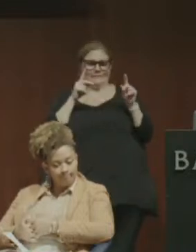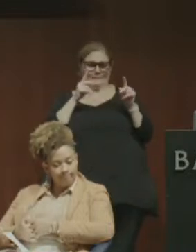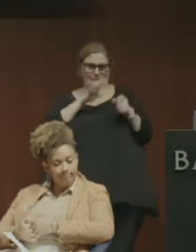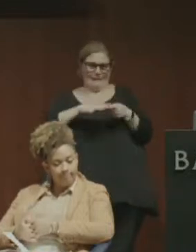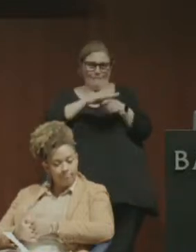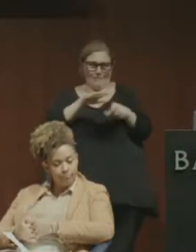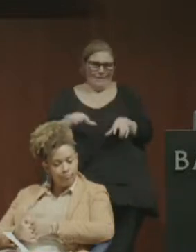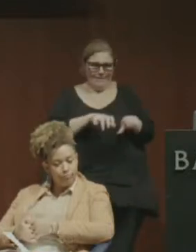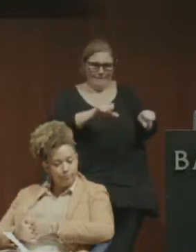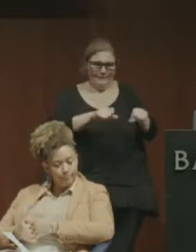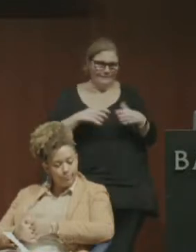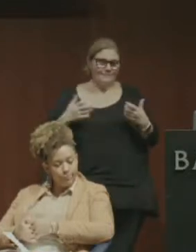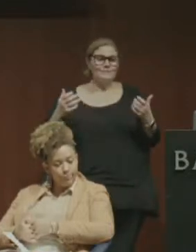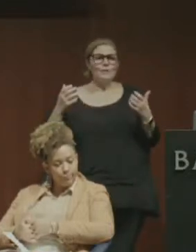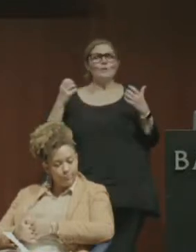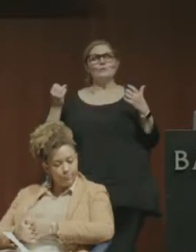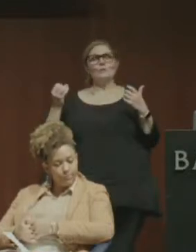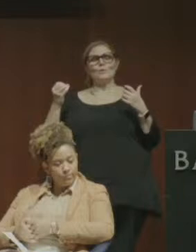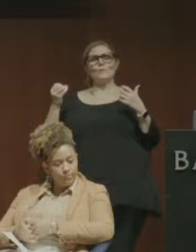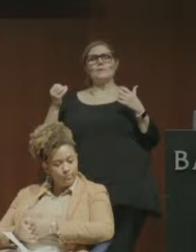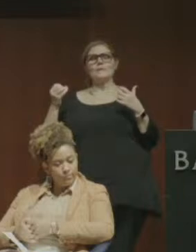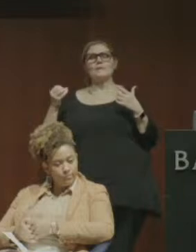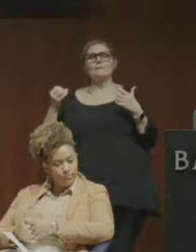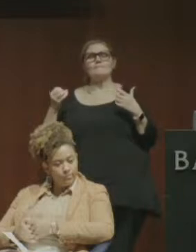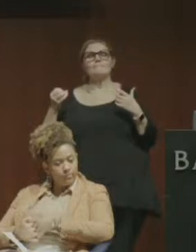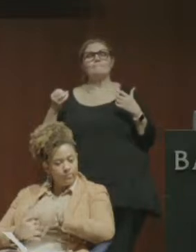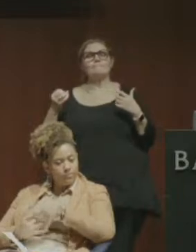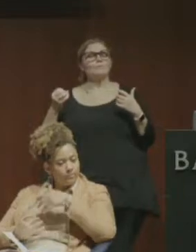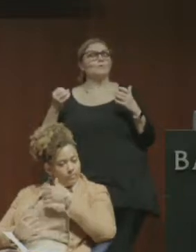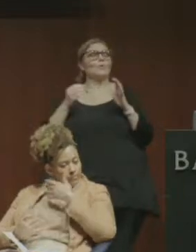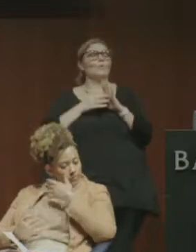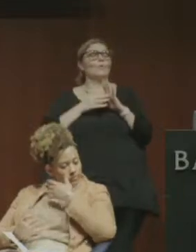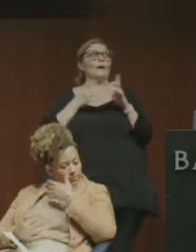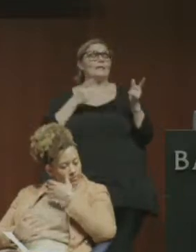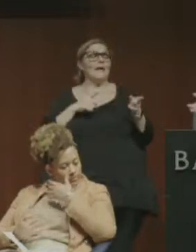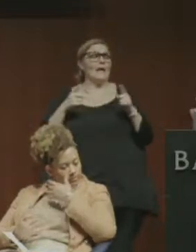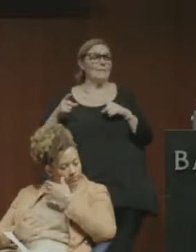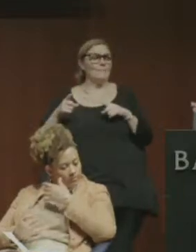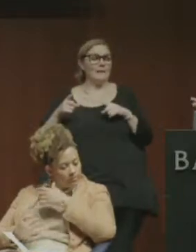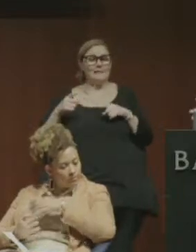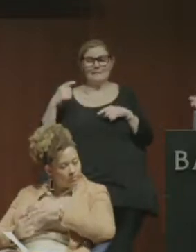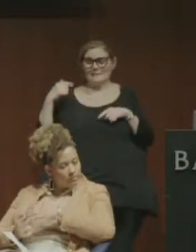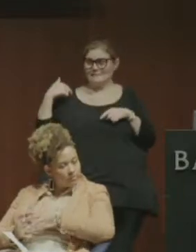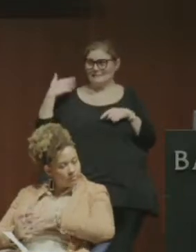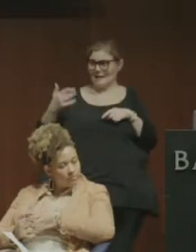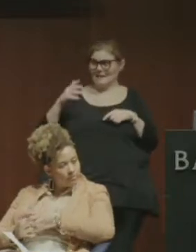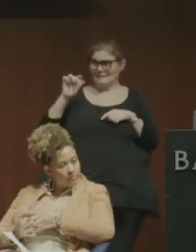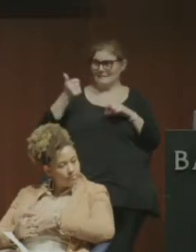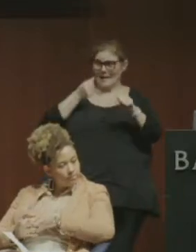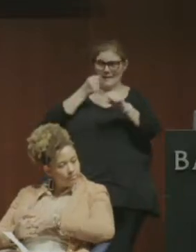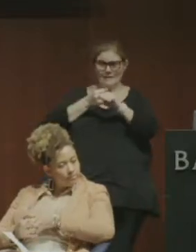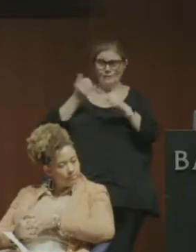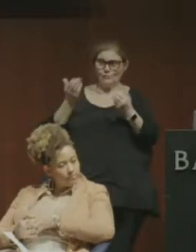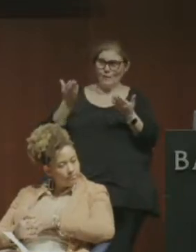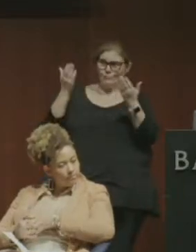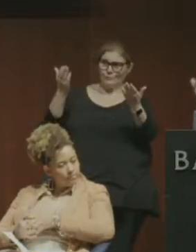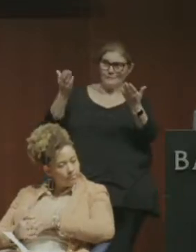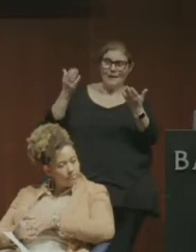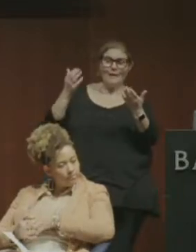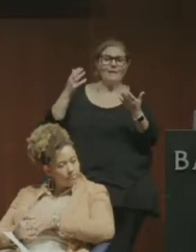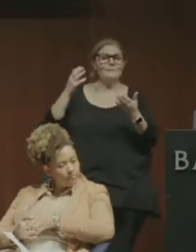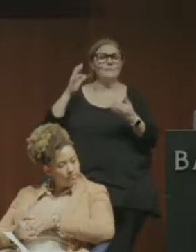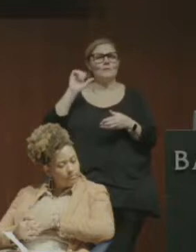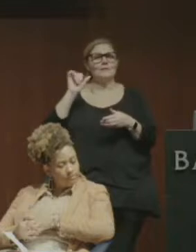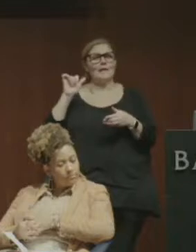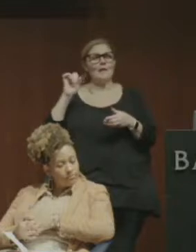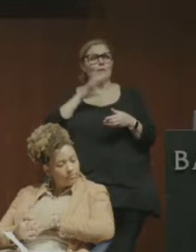possessions, right? So on the occasions, over the last decade, when I presented to the